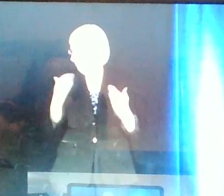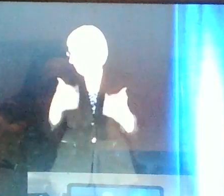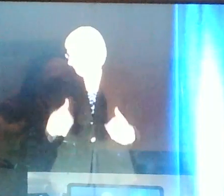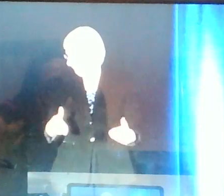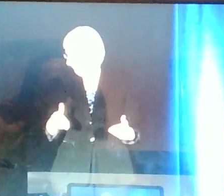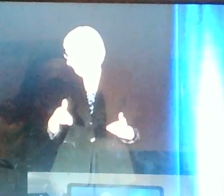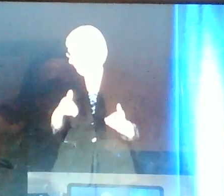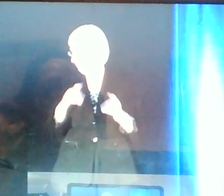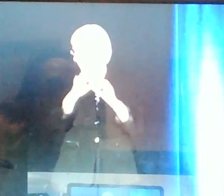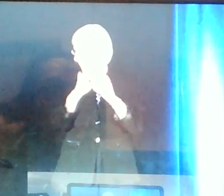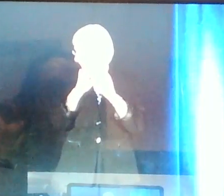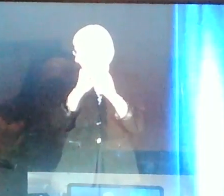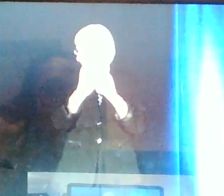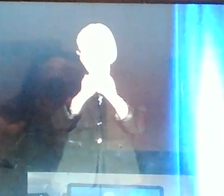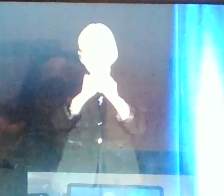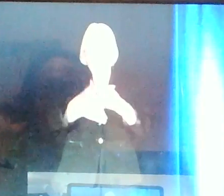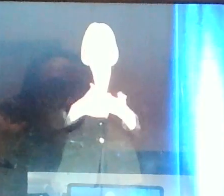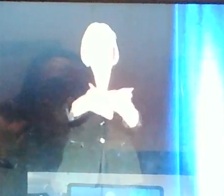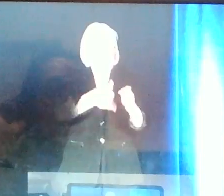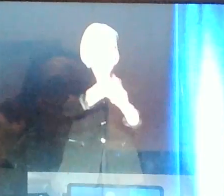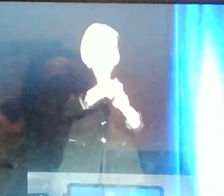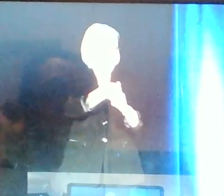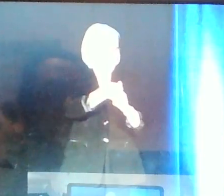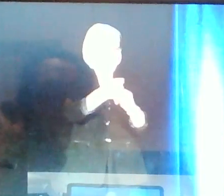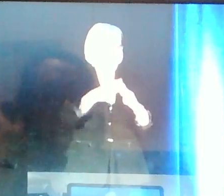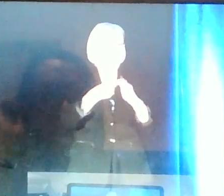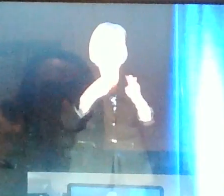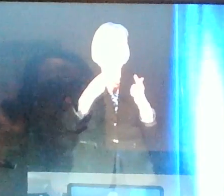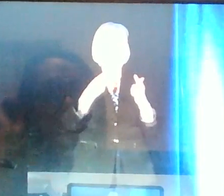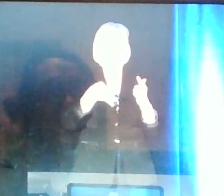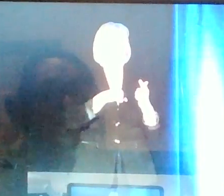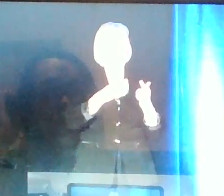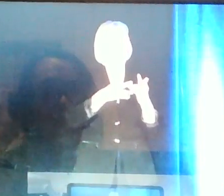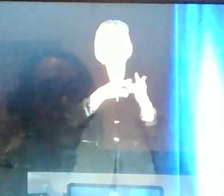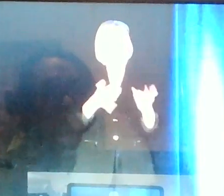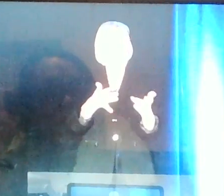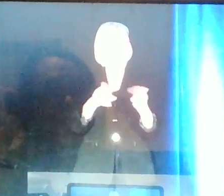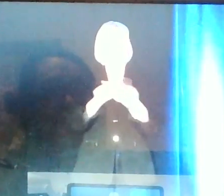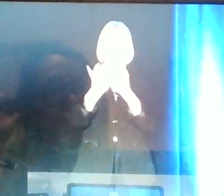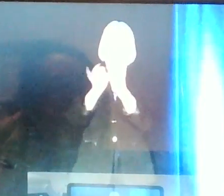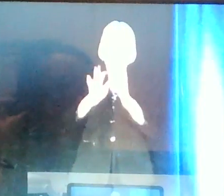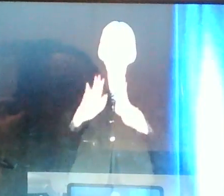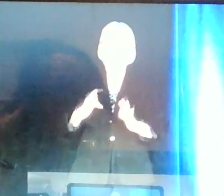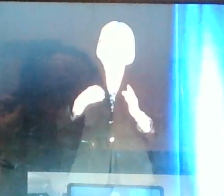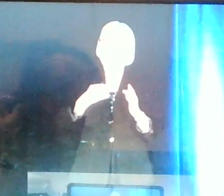And what your audience needs and preferences are, and the interpreting process itself.